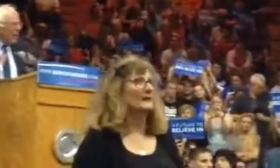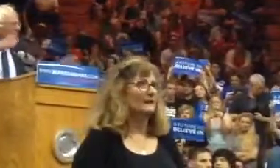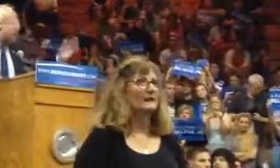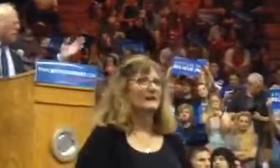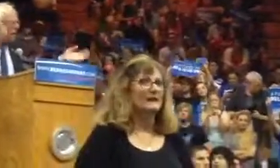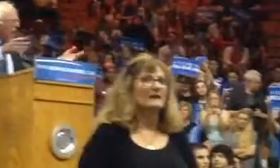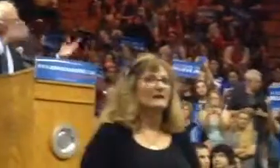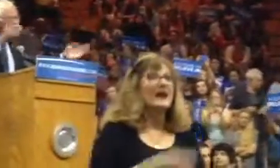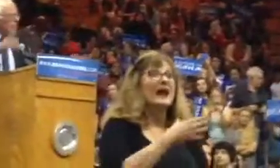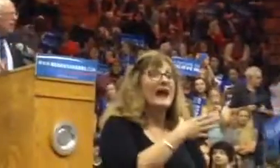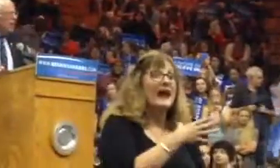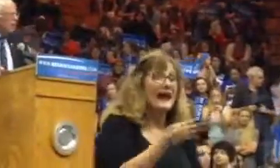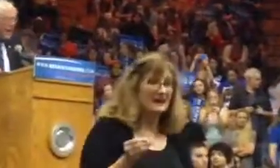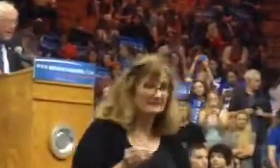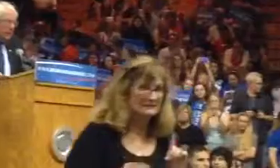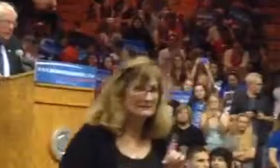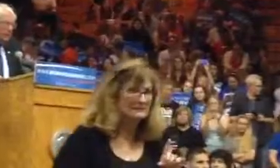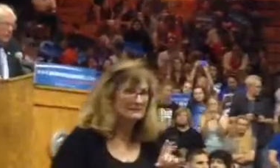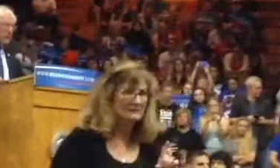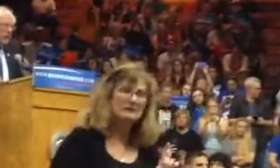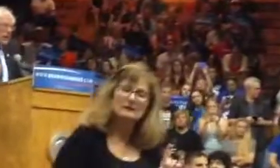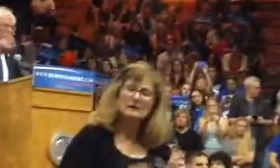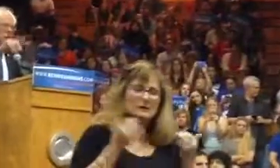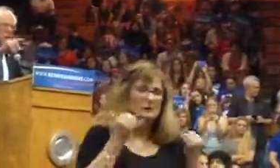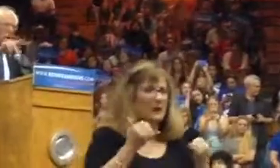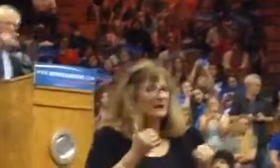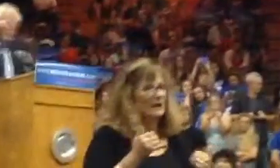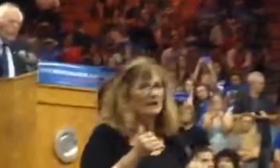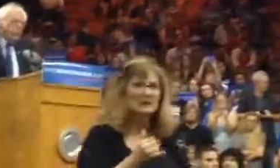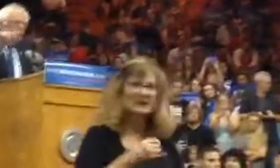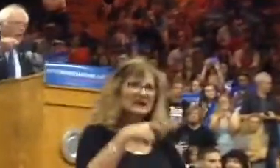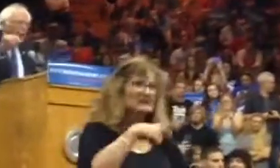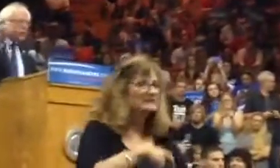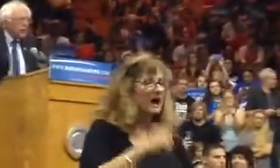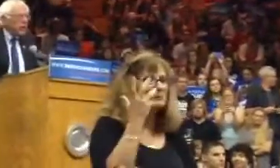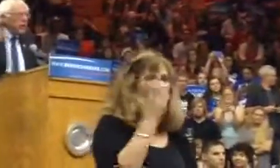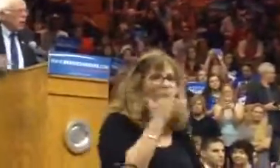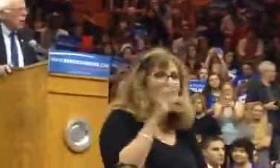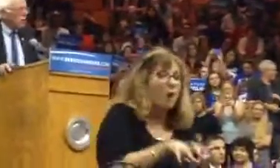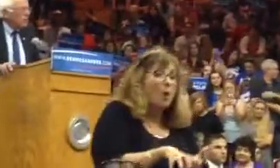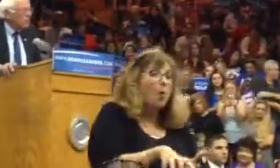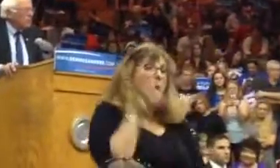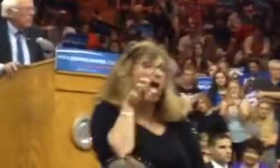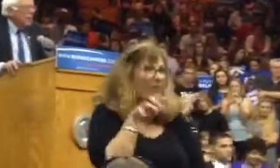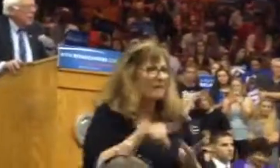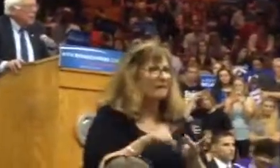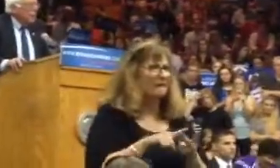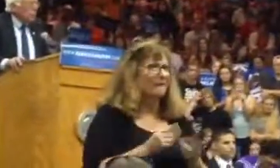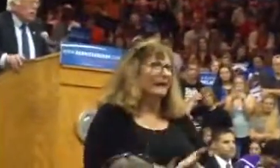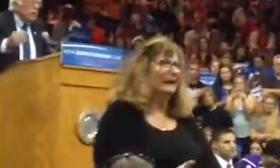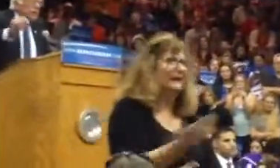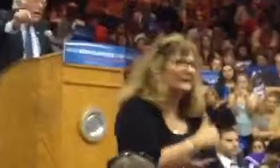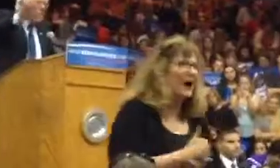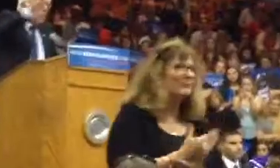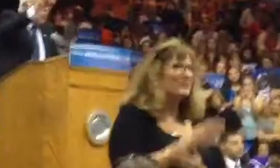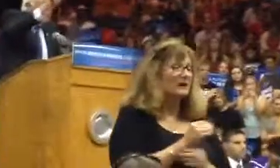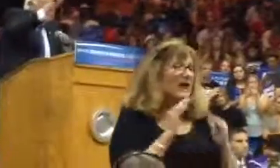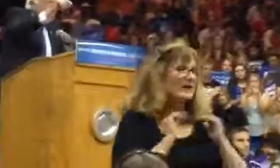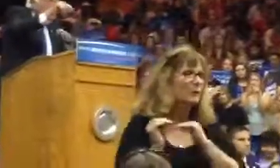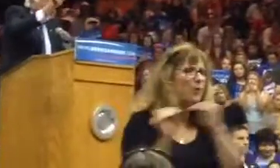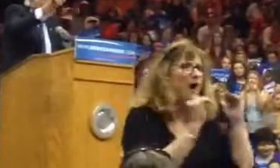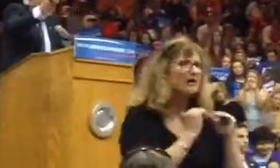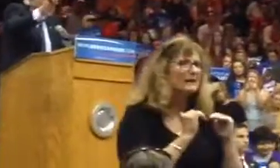And at a time of massive income and wealth inequality, where the top